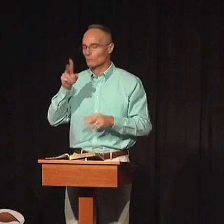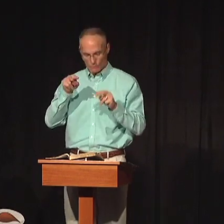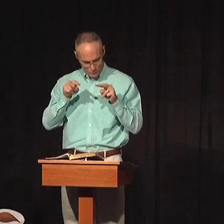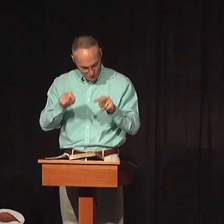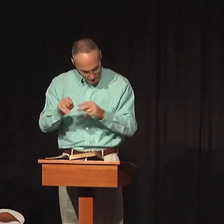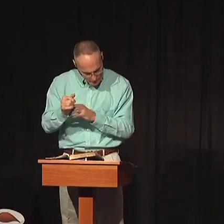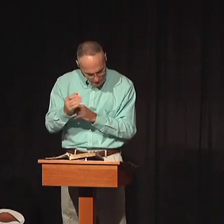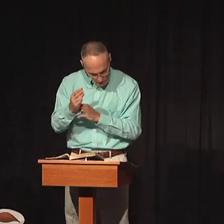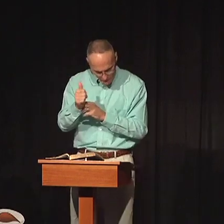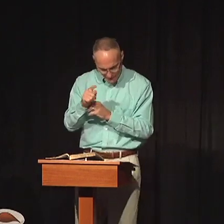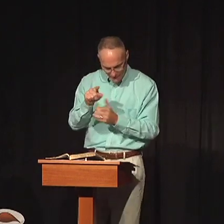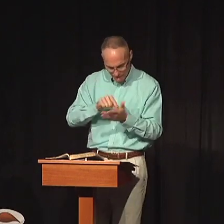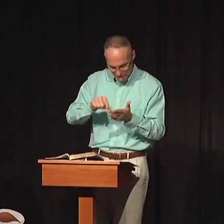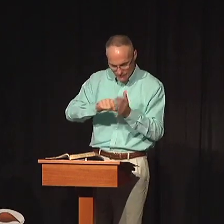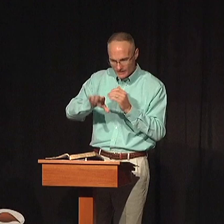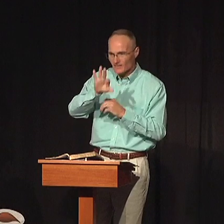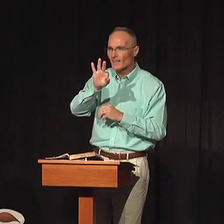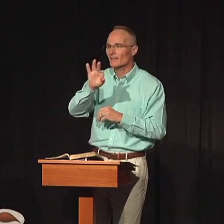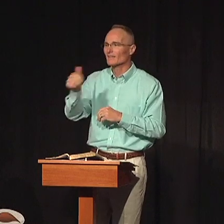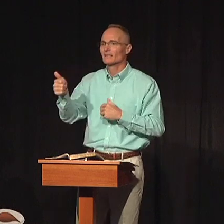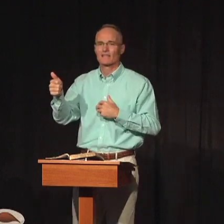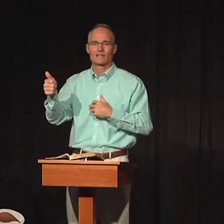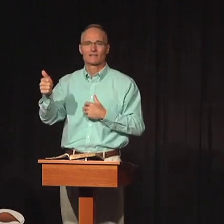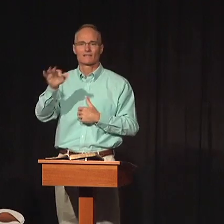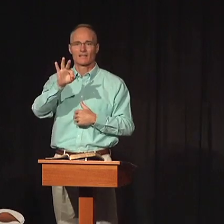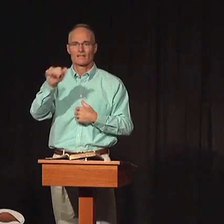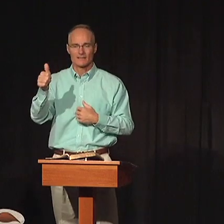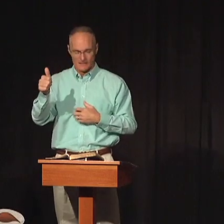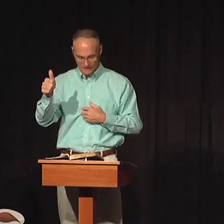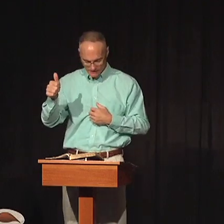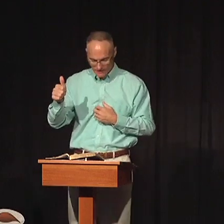Chapter 2. This morning we're looking at verses 9 and 10.